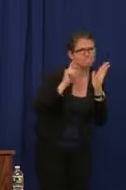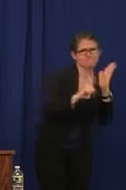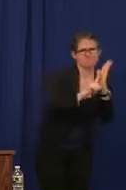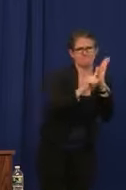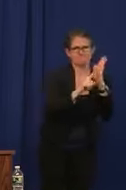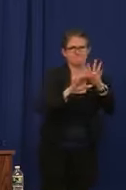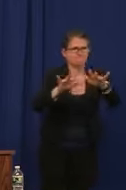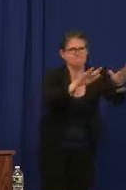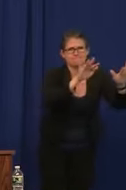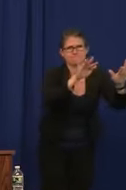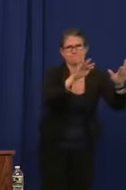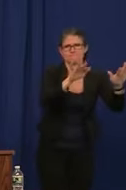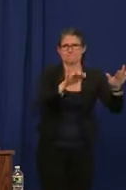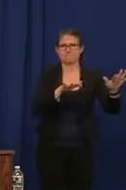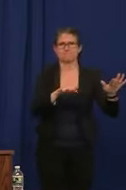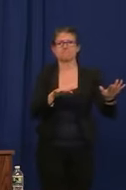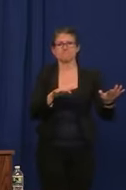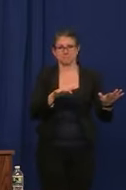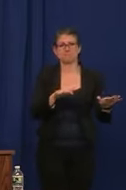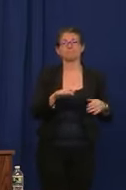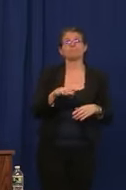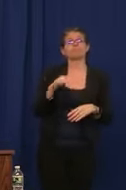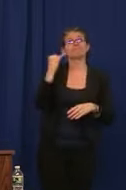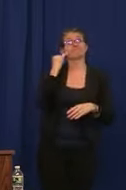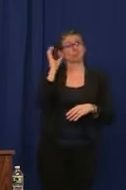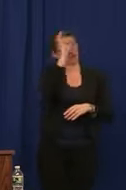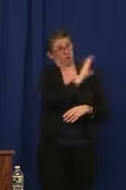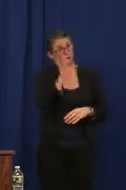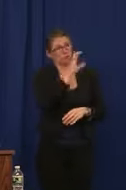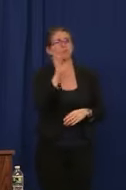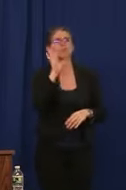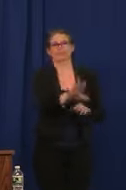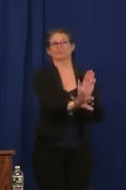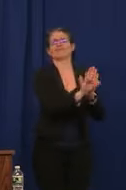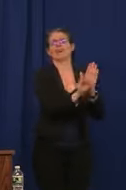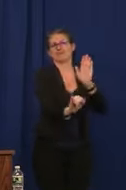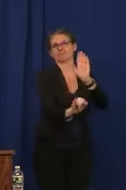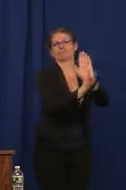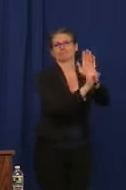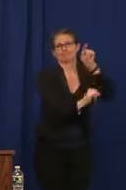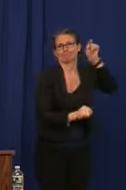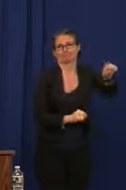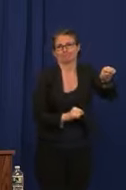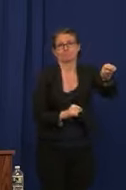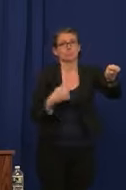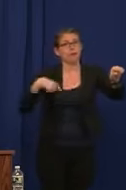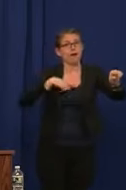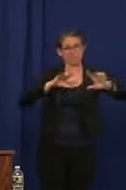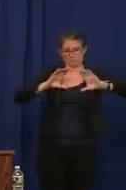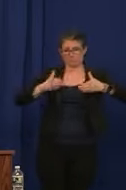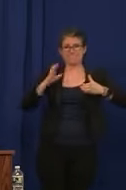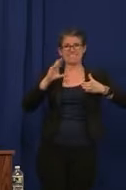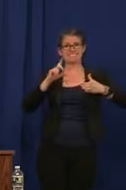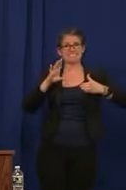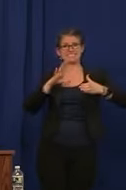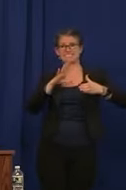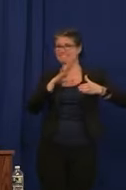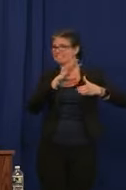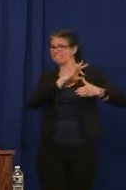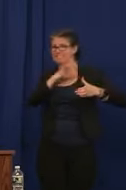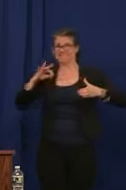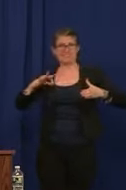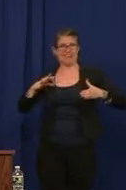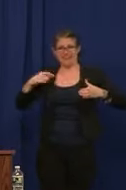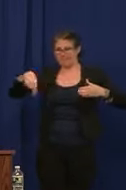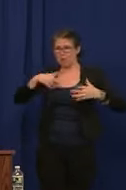team has gone out aggressively, proactively, to look for more cases. And as a result of that, when you look